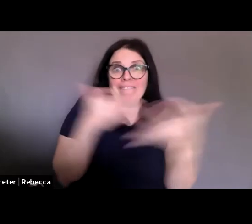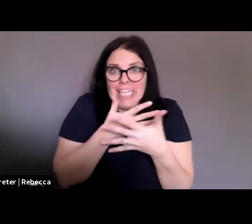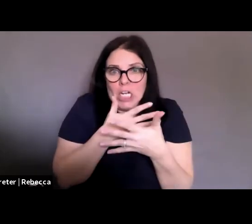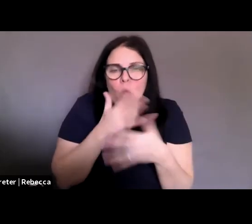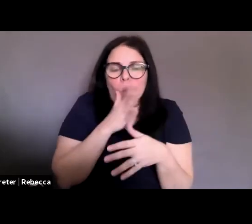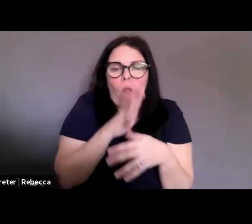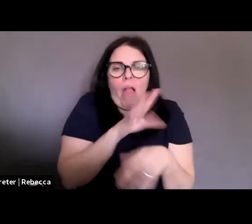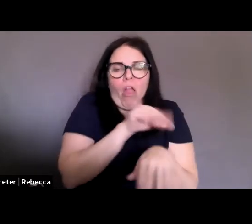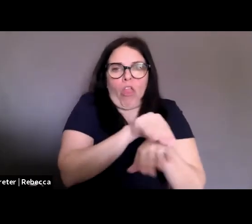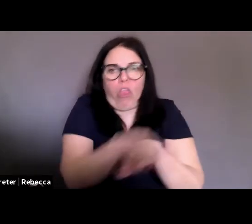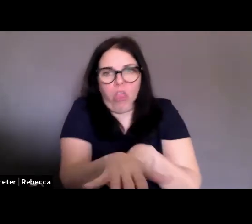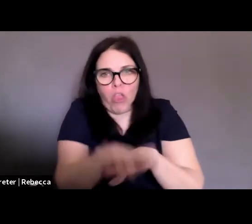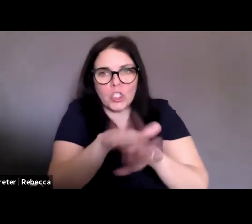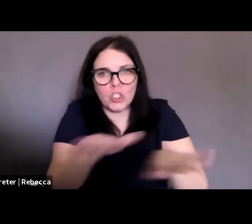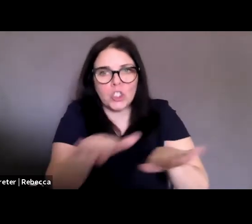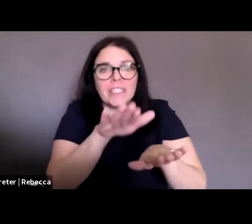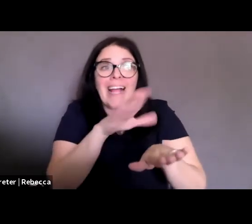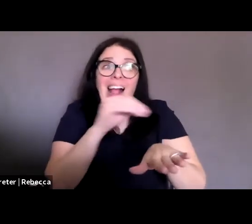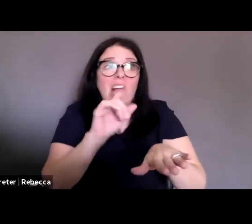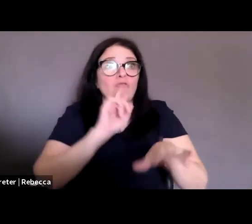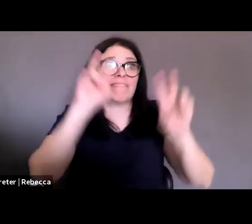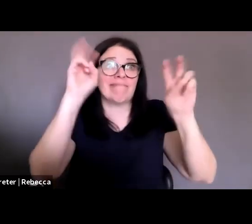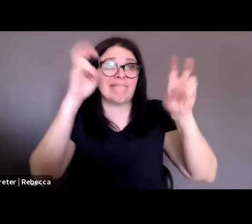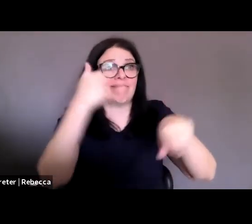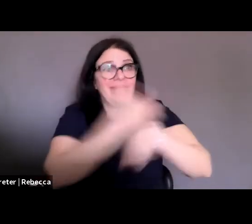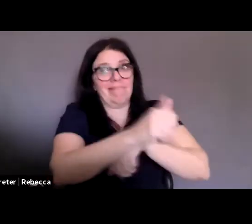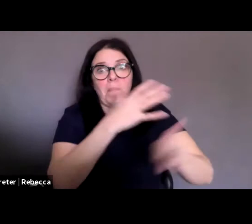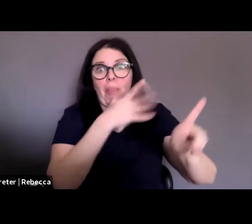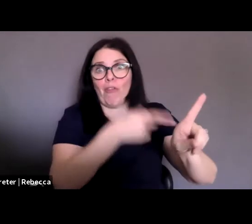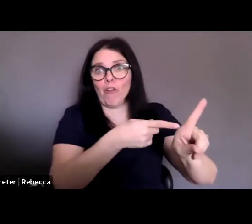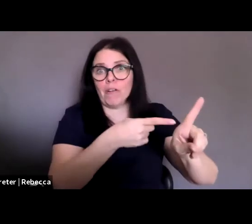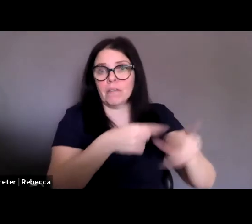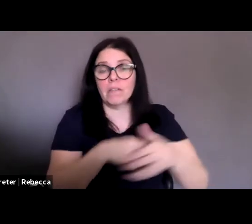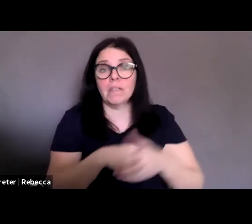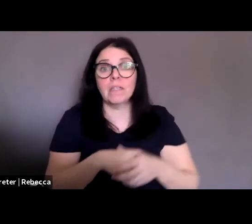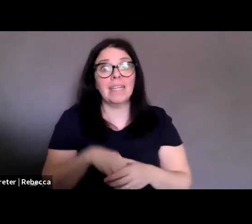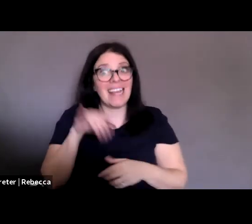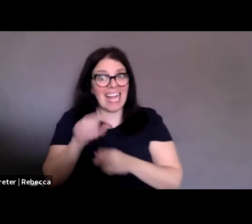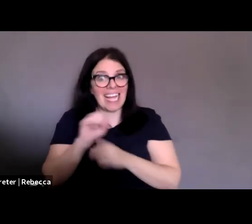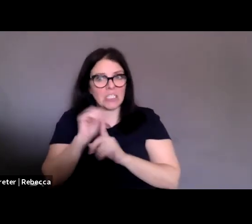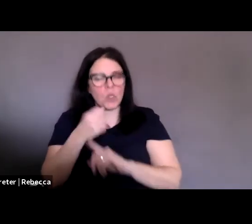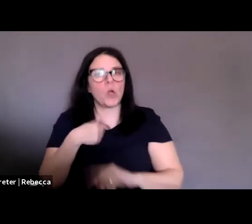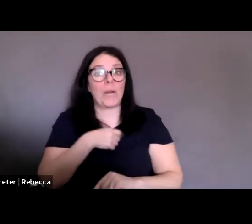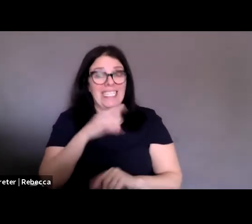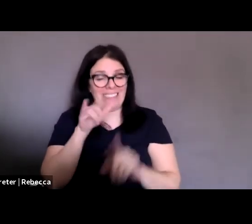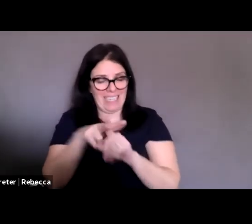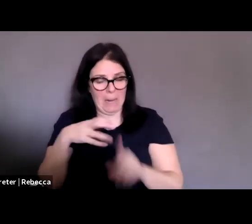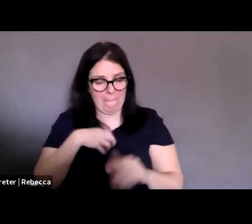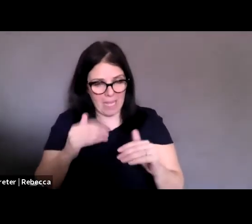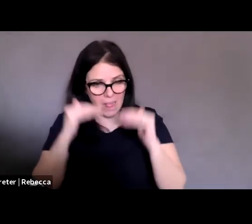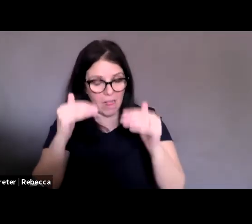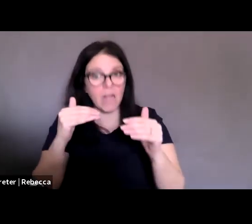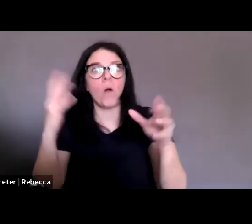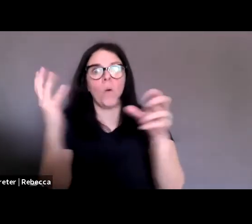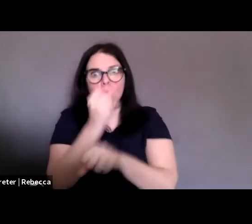alienates them, and it's all the mother's fault. In this case, we were able to win the appeal, which wasn't a common outcome,